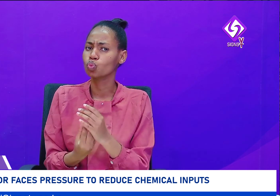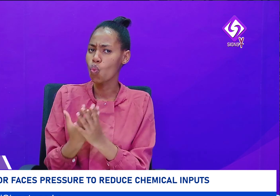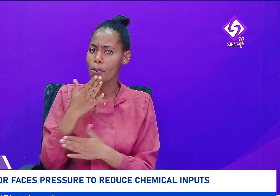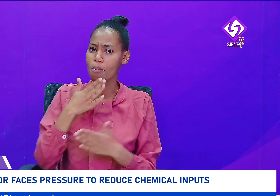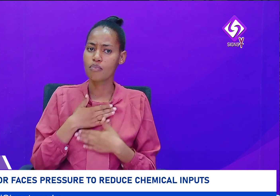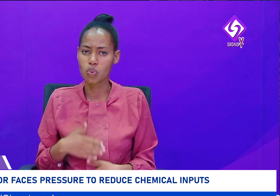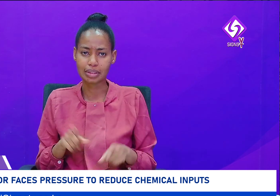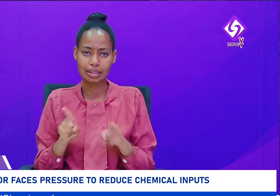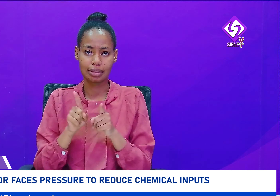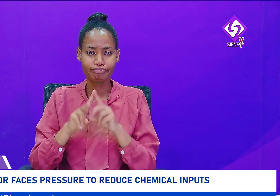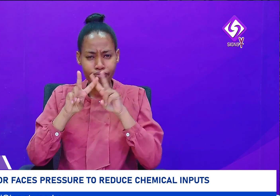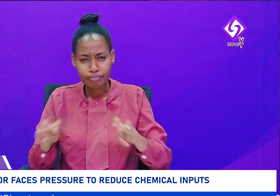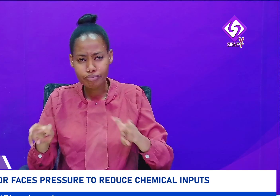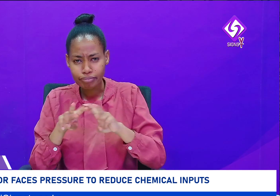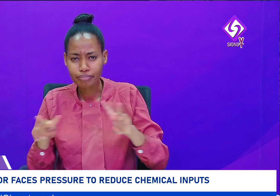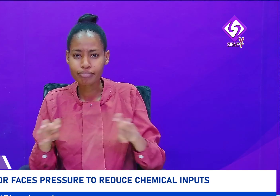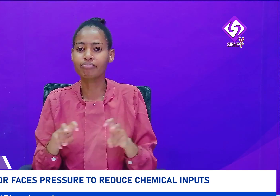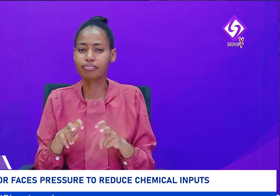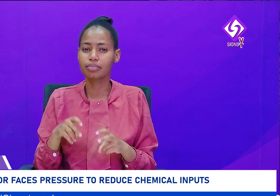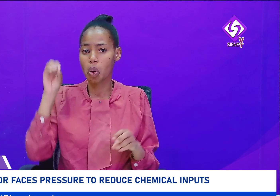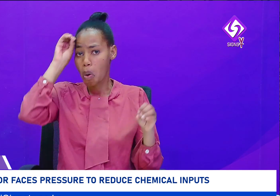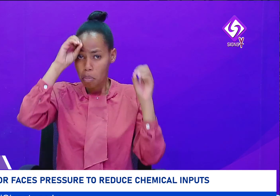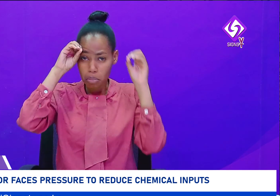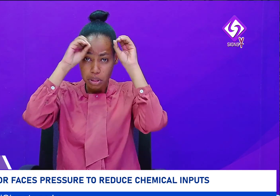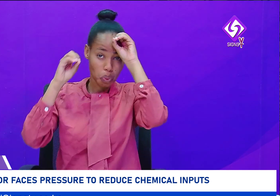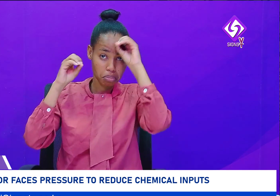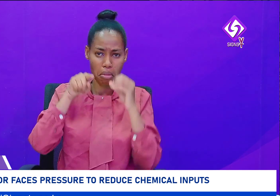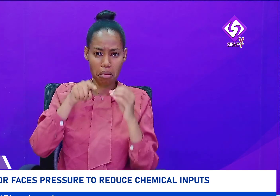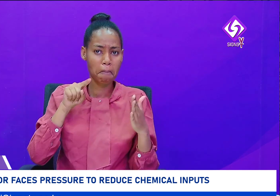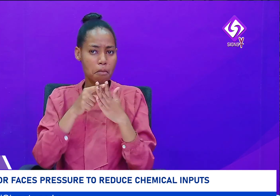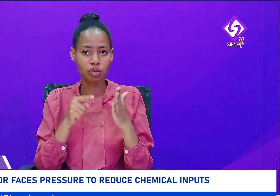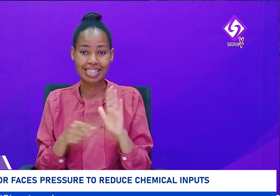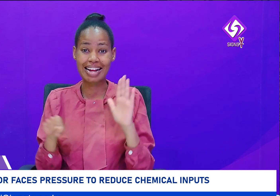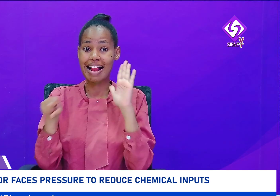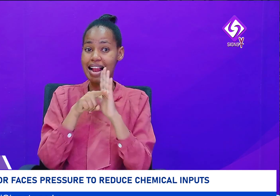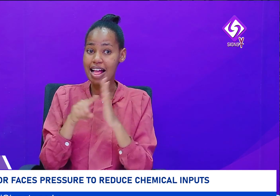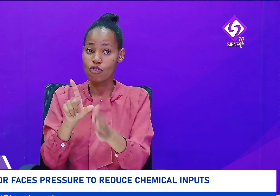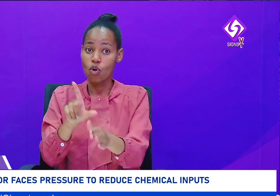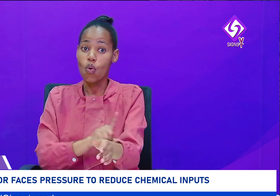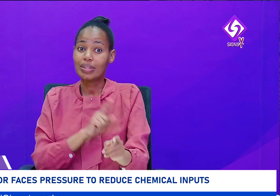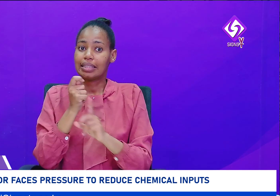A growing body of research and expert opinion points to negative long-term effects